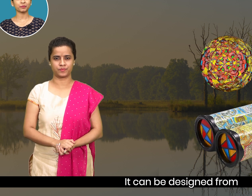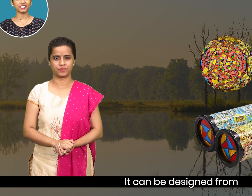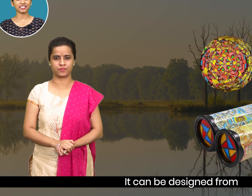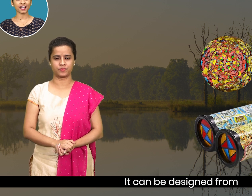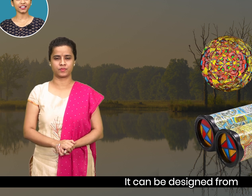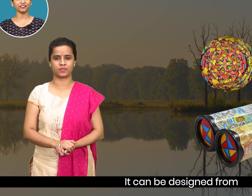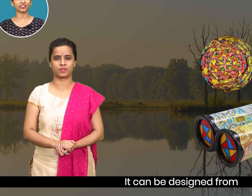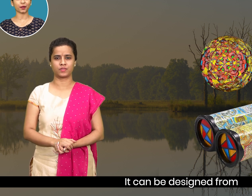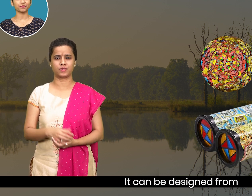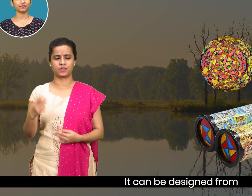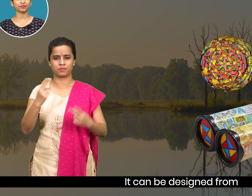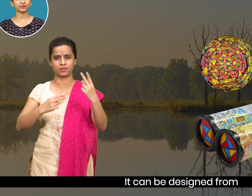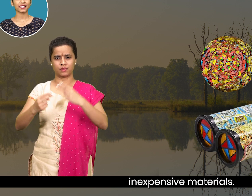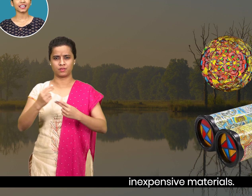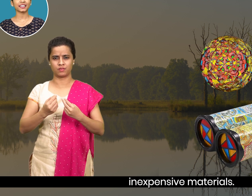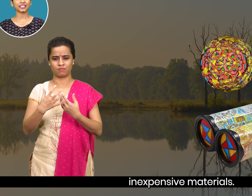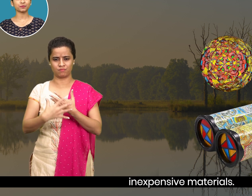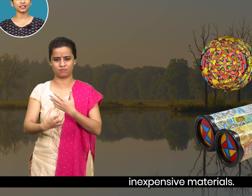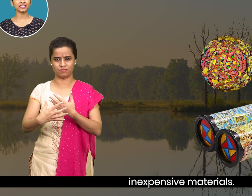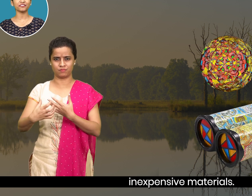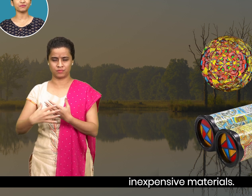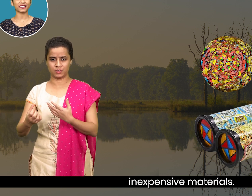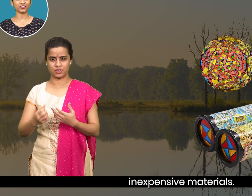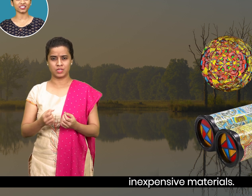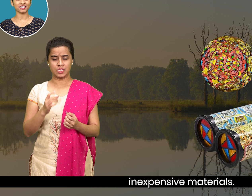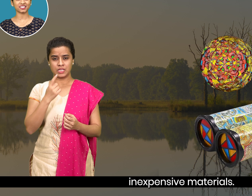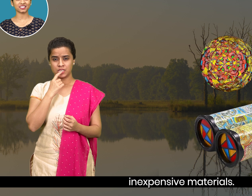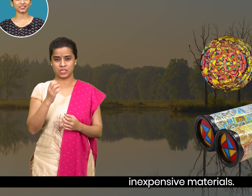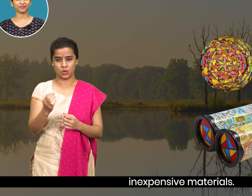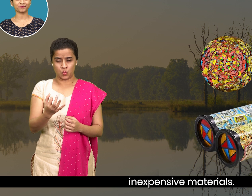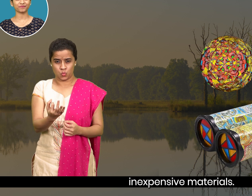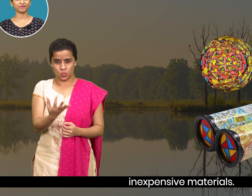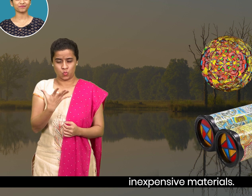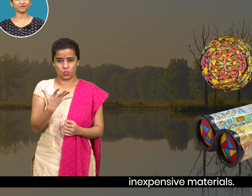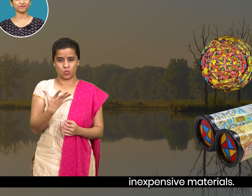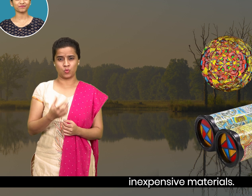It can be designed from inexpensive materials.